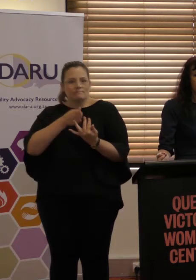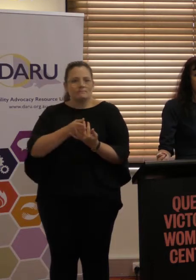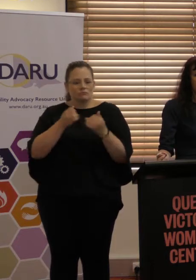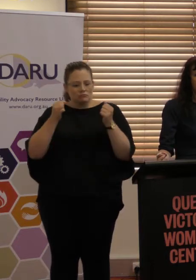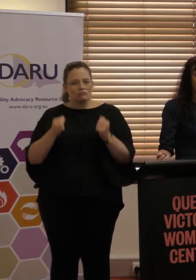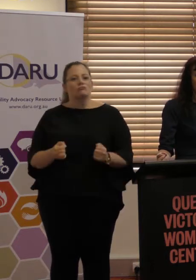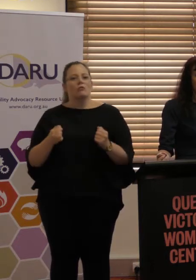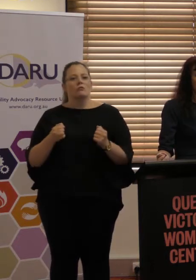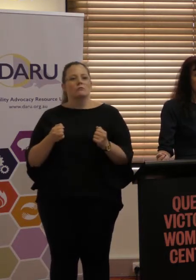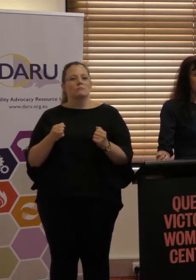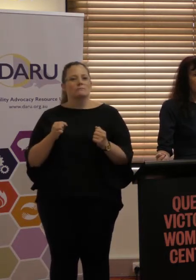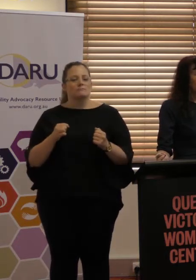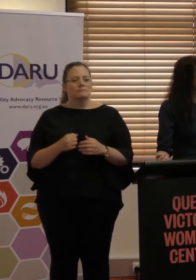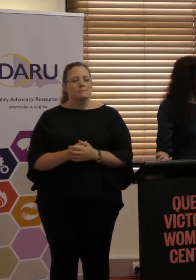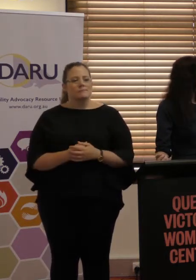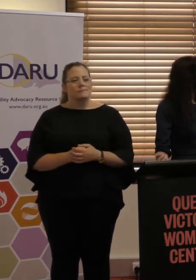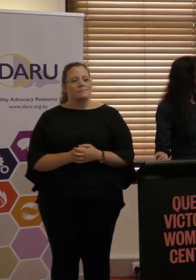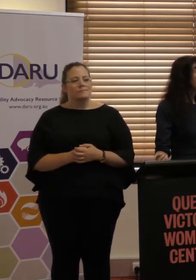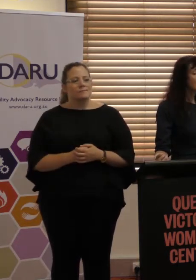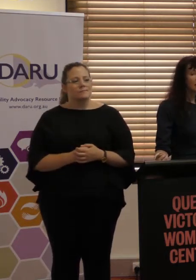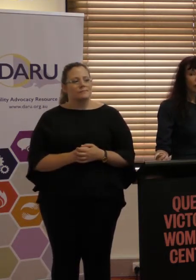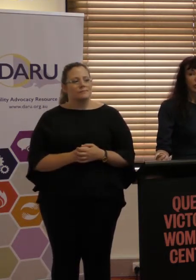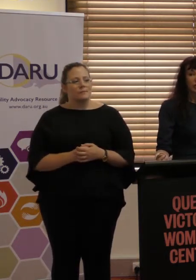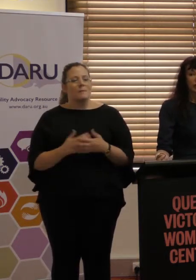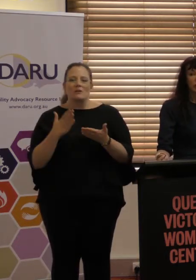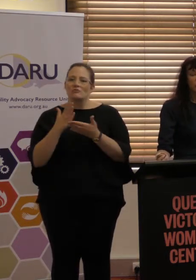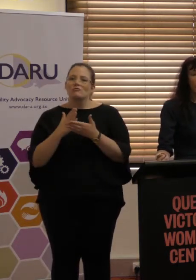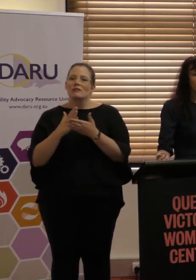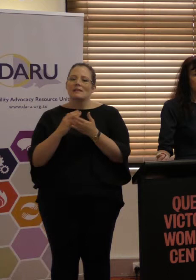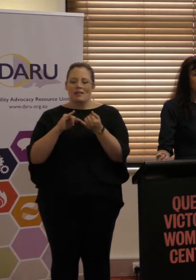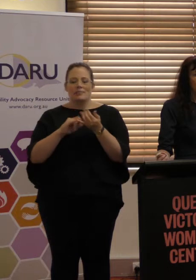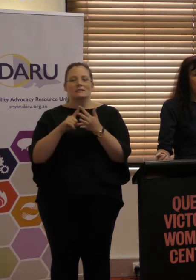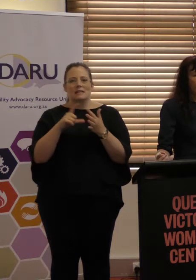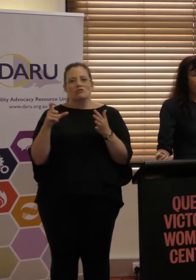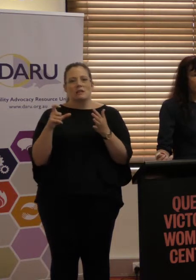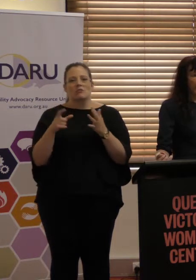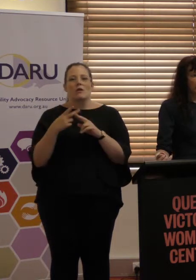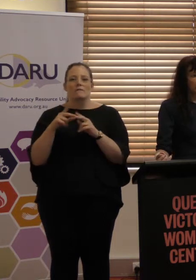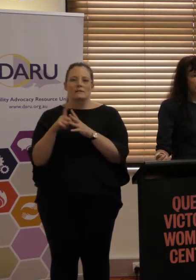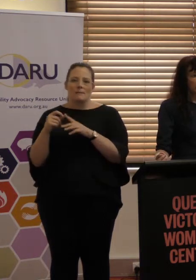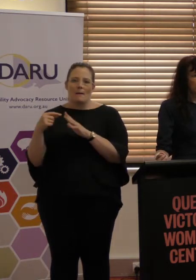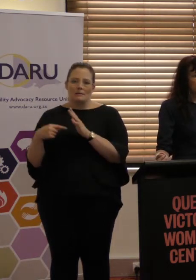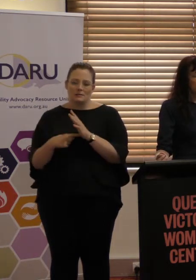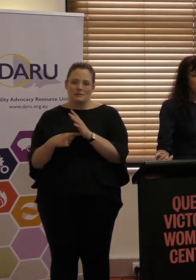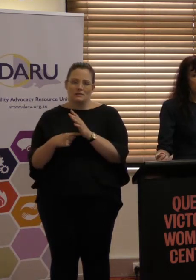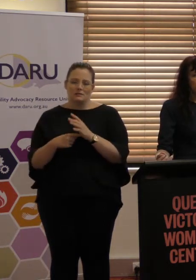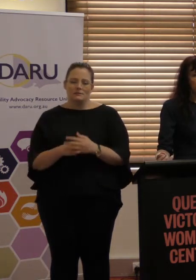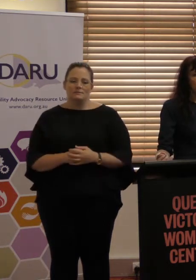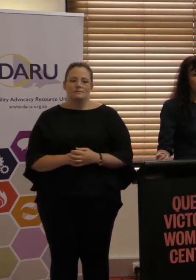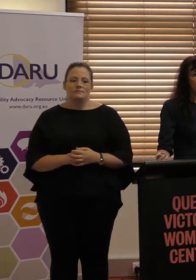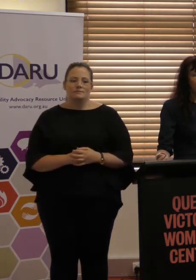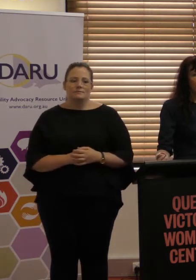strongly in the department, but it's really the Secretary of the department. And particularly